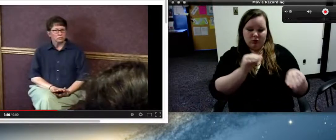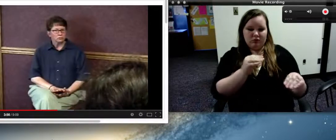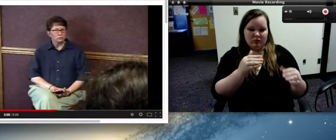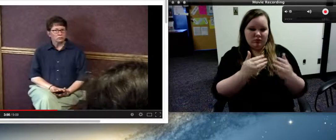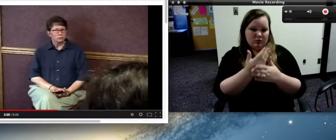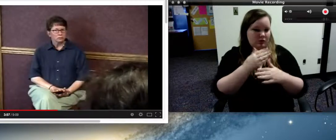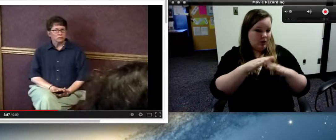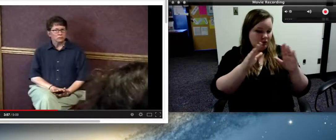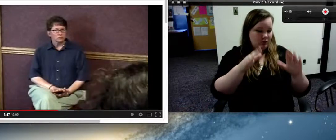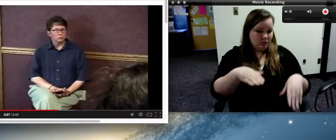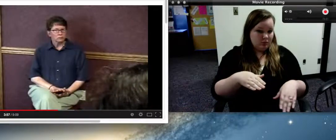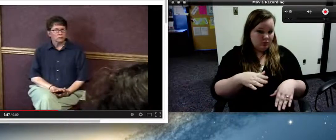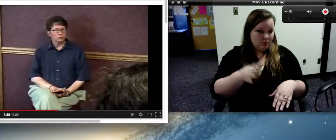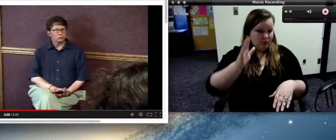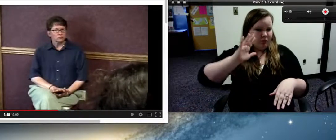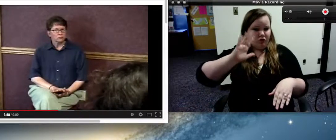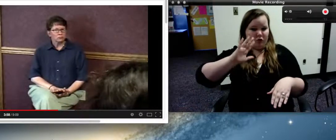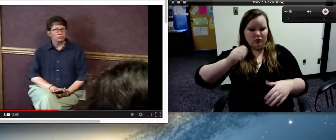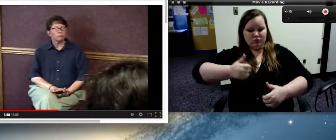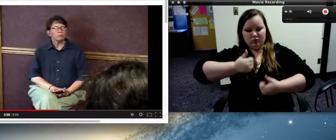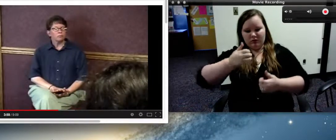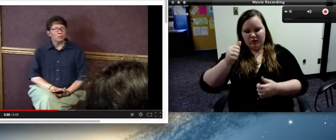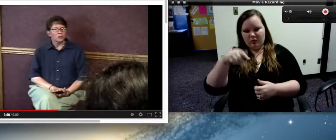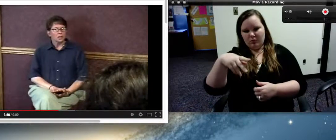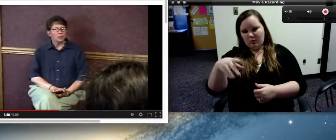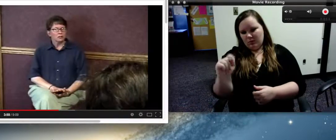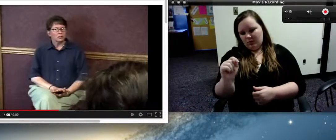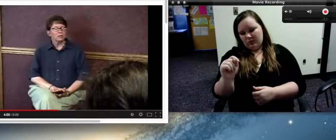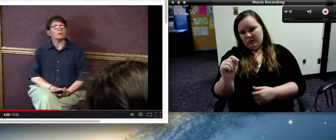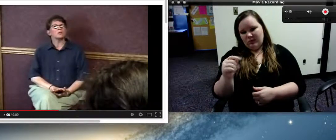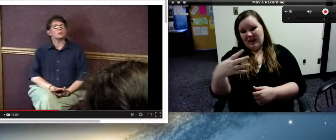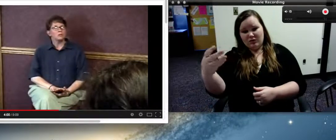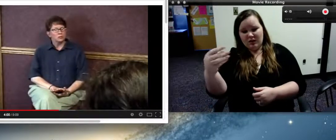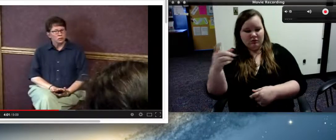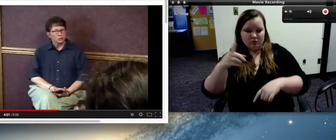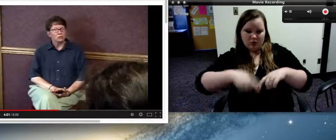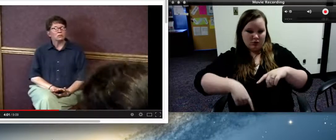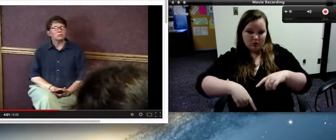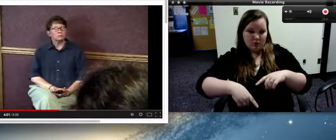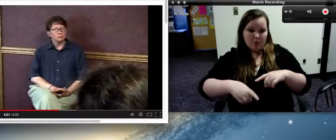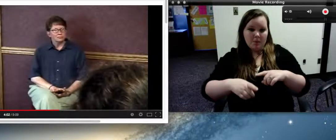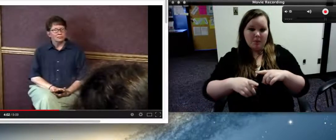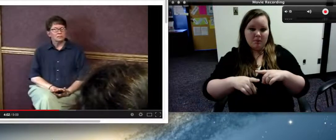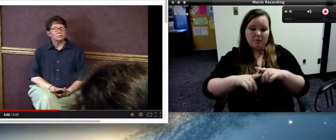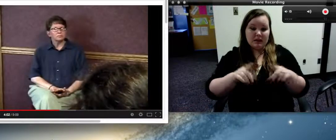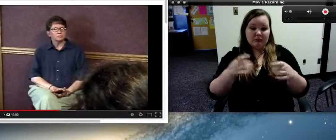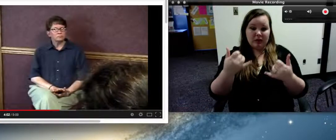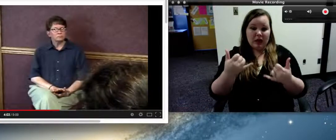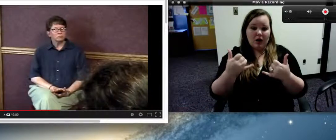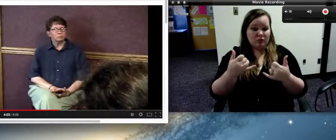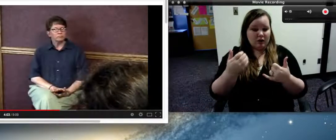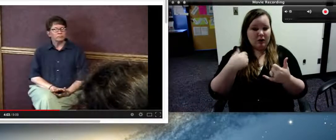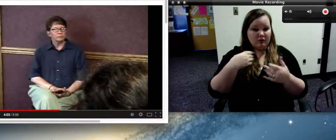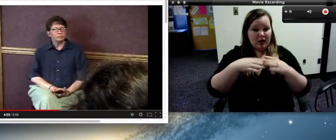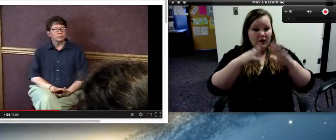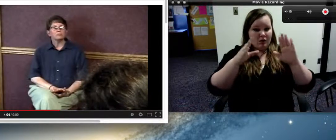I'm not sure. Before we were in an apartment, so they couldn't go out. And now we're in a house. Actually, that was something I wanted to ask you